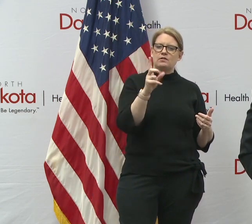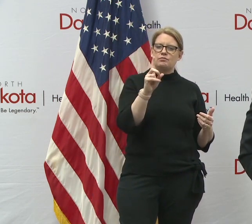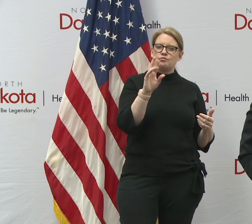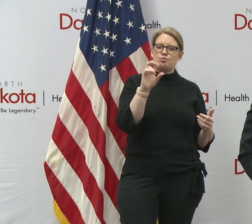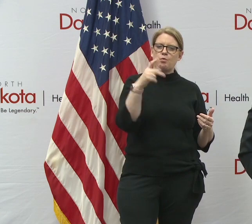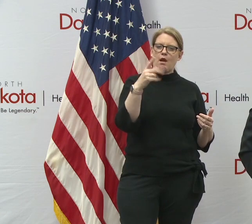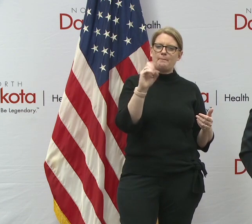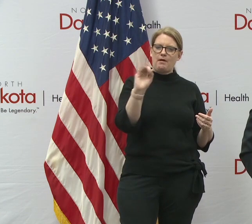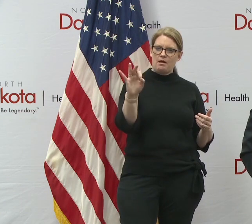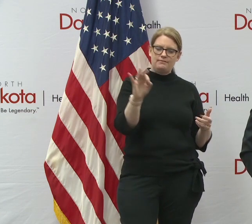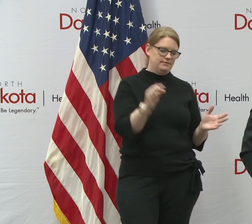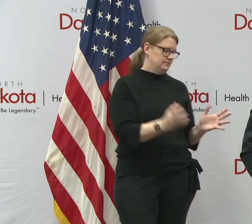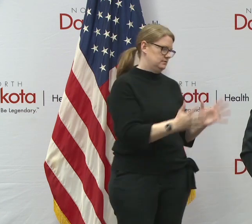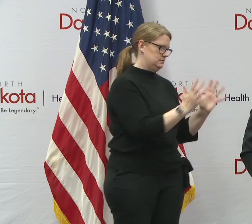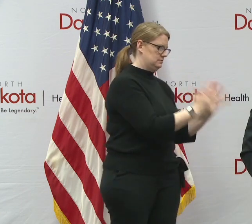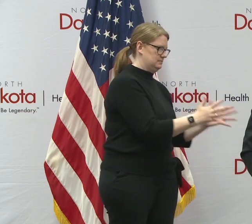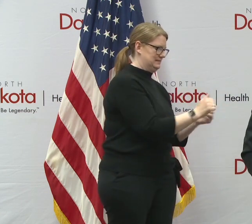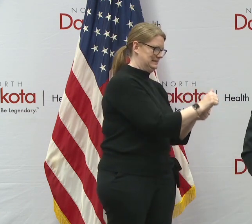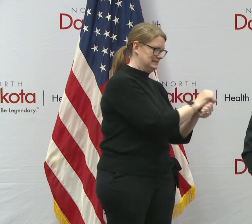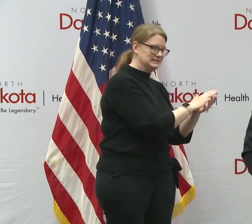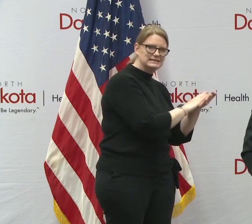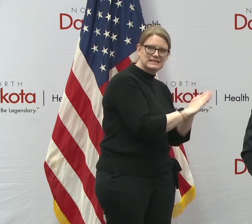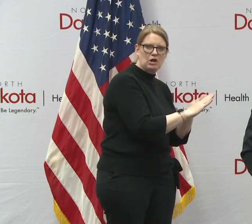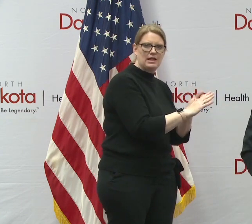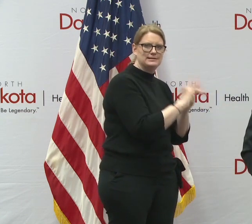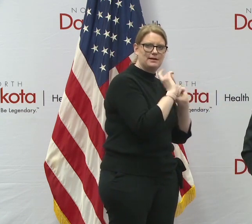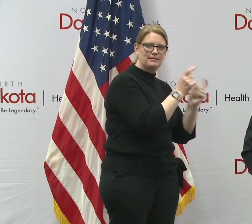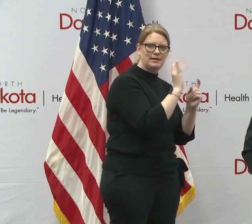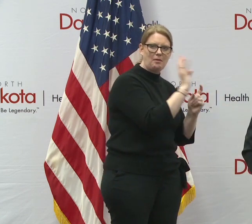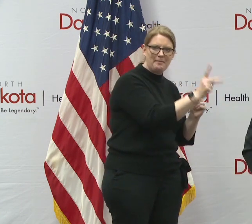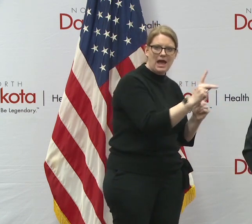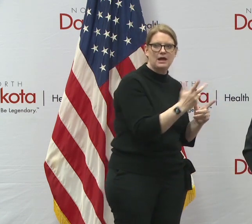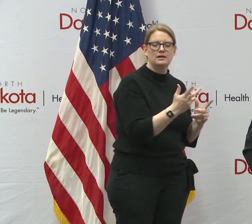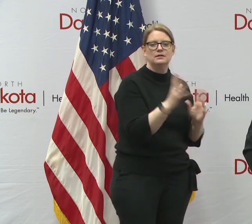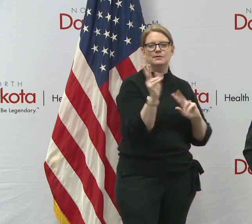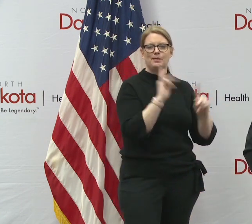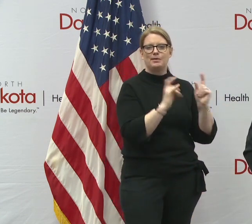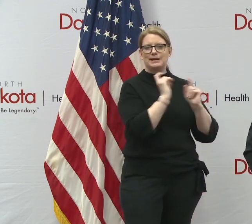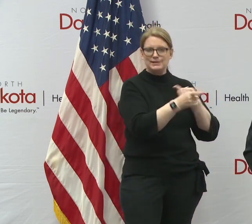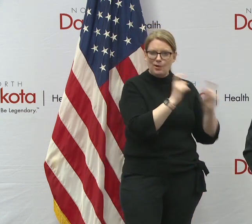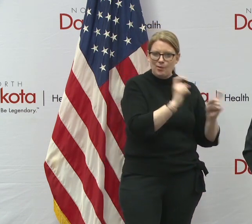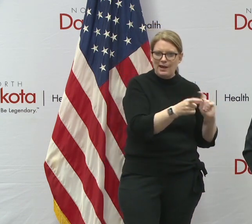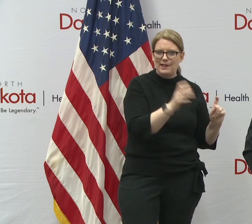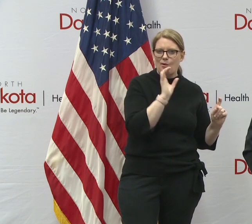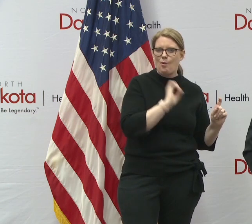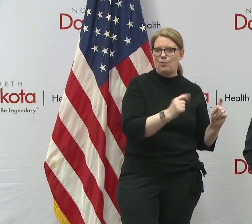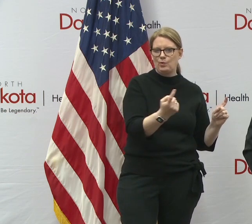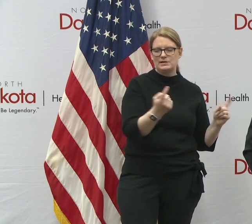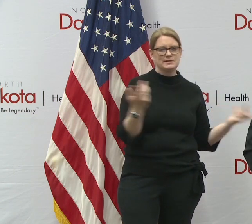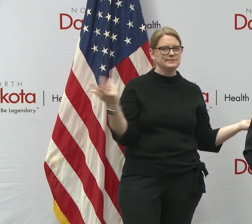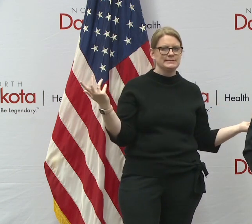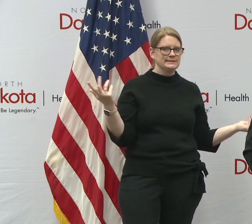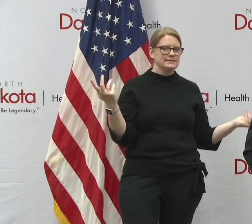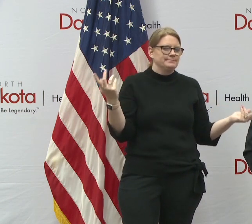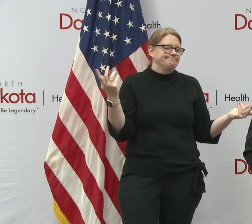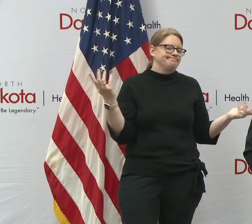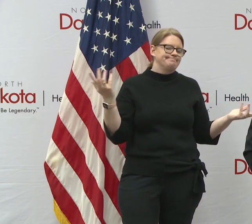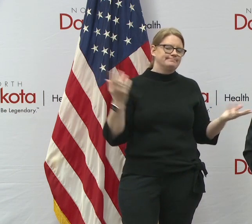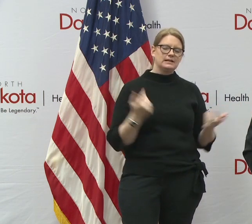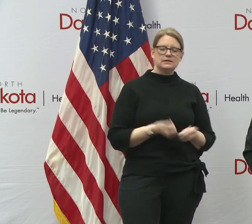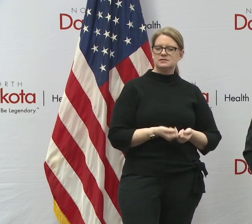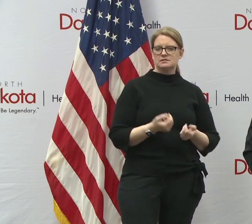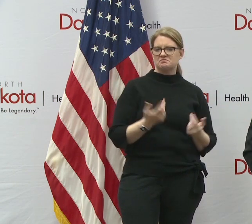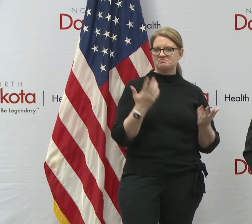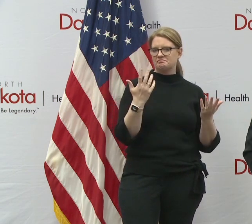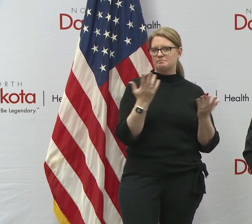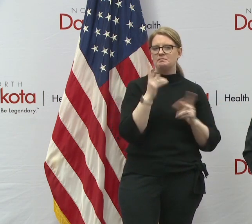example, where people drop them off, we could sterilize them and give them back to people. People could donate their old ones. We're just asking, this is one way where people can